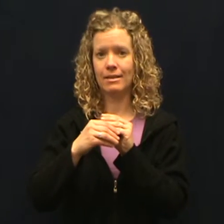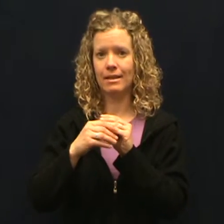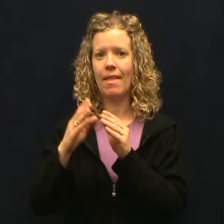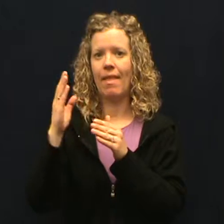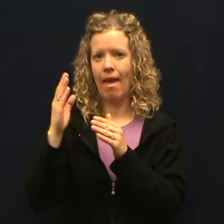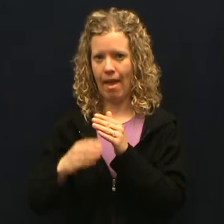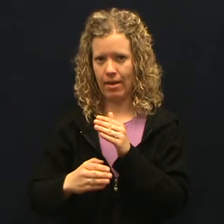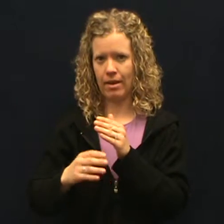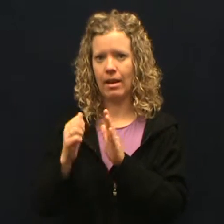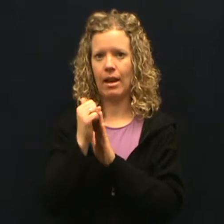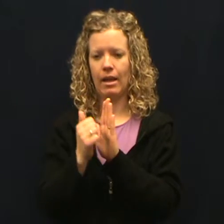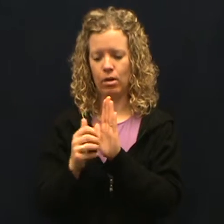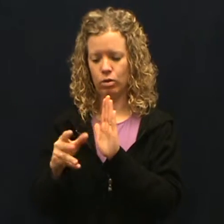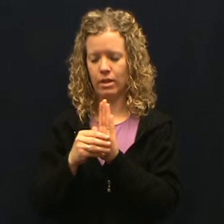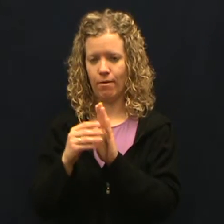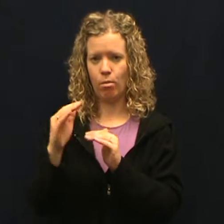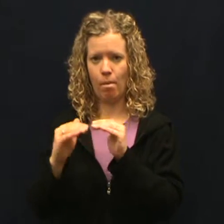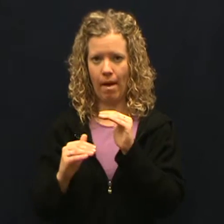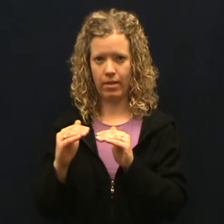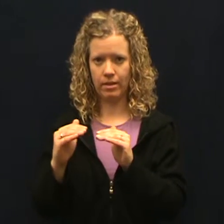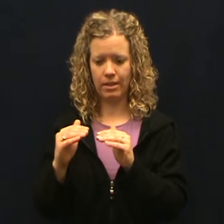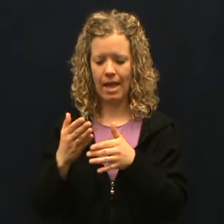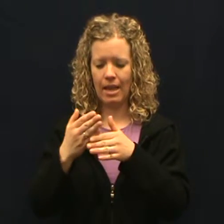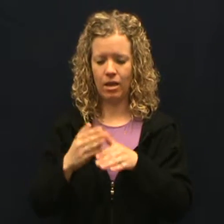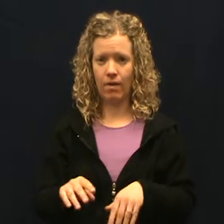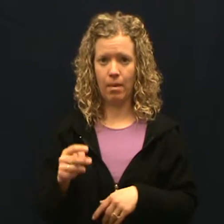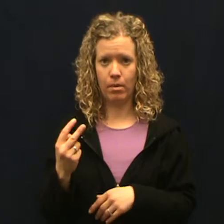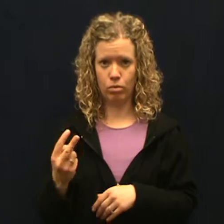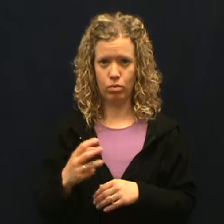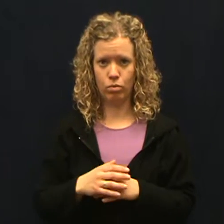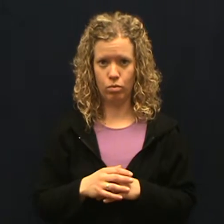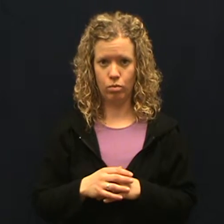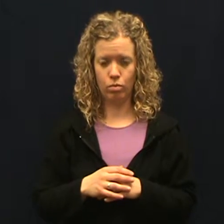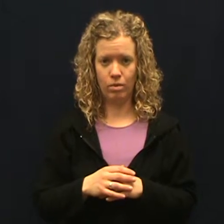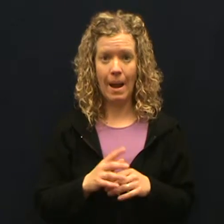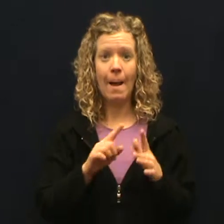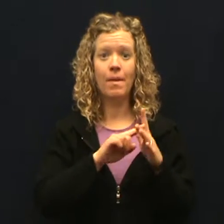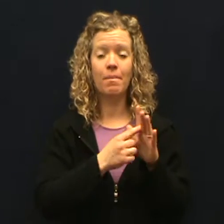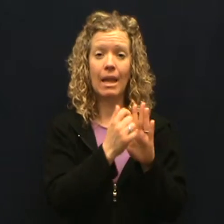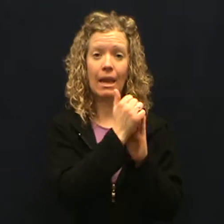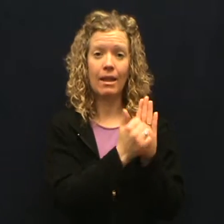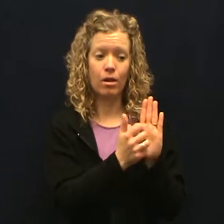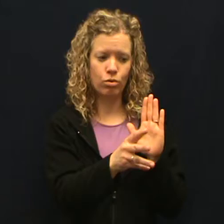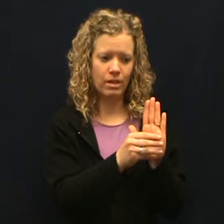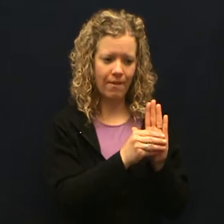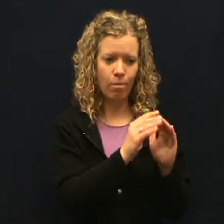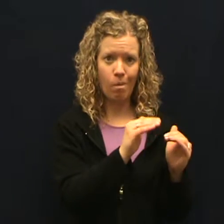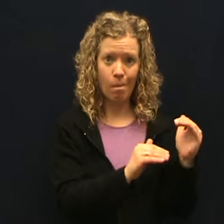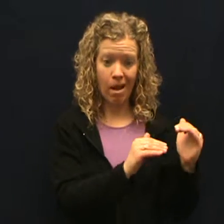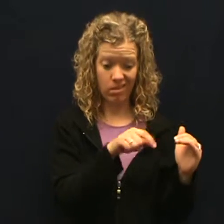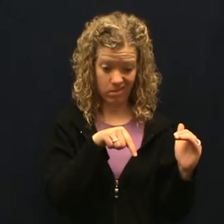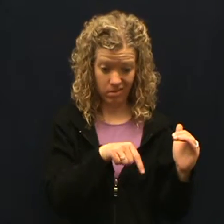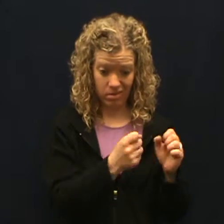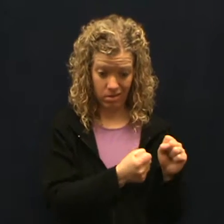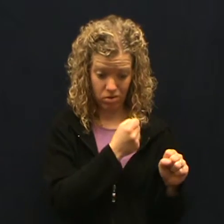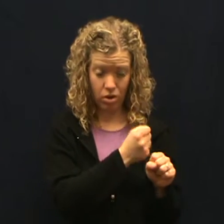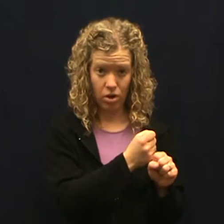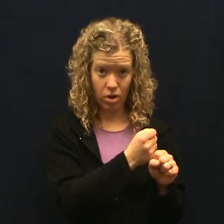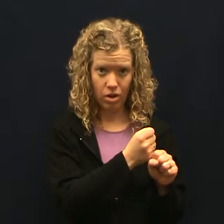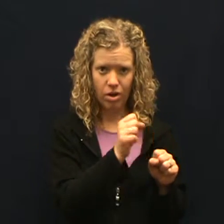2. Now remember, our beginning accounts receivables balance for this year, January